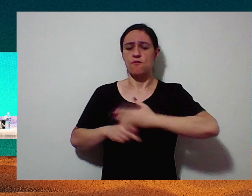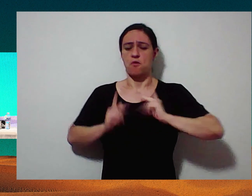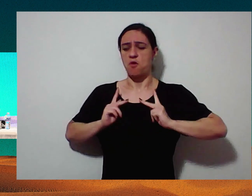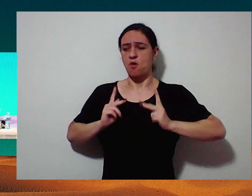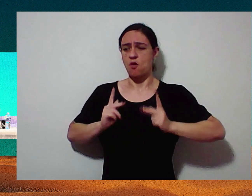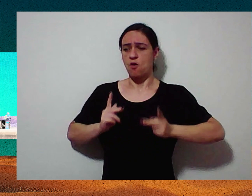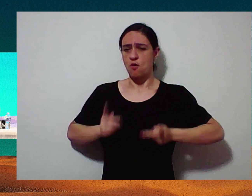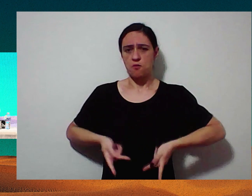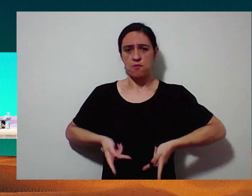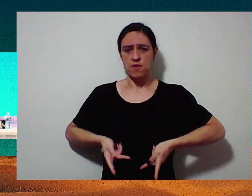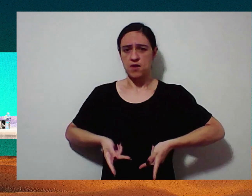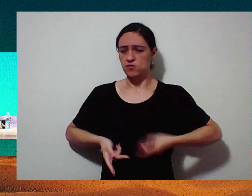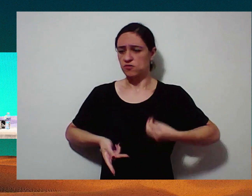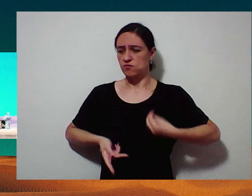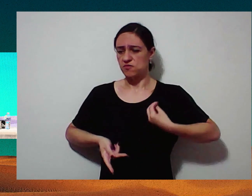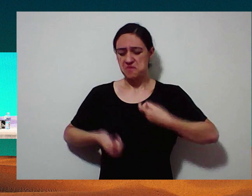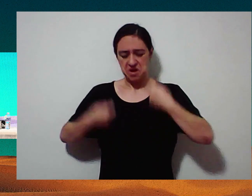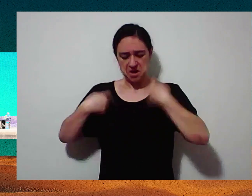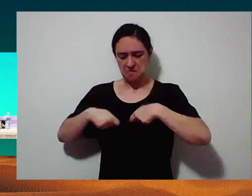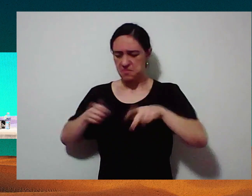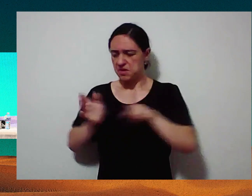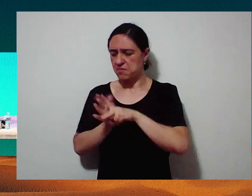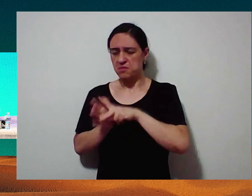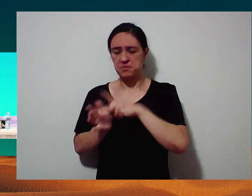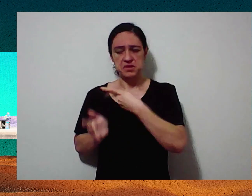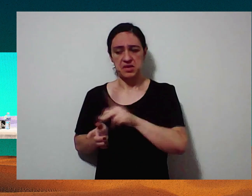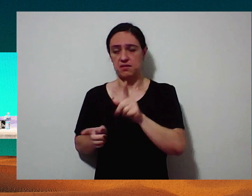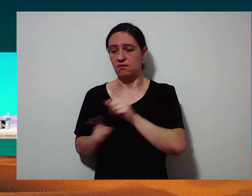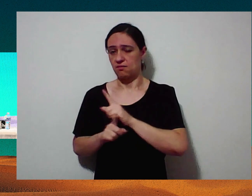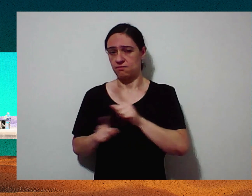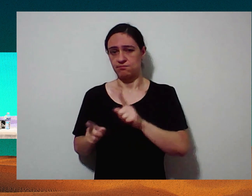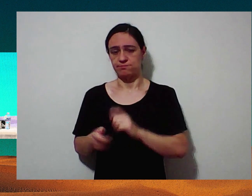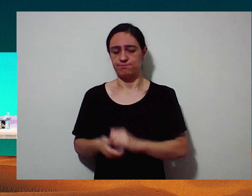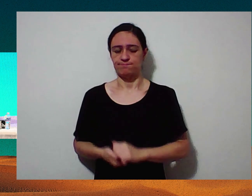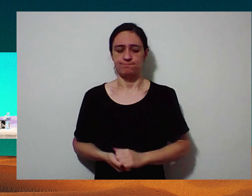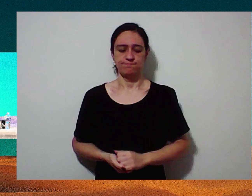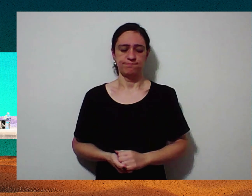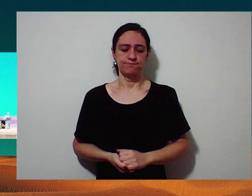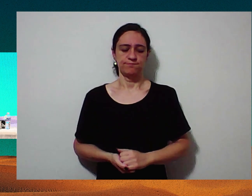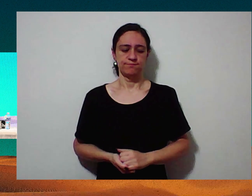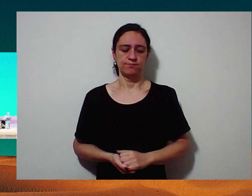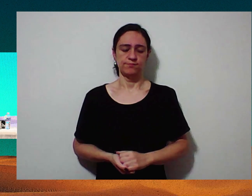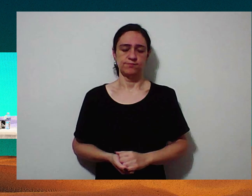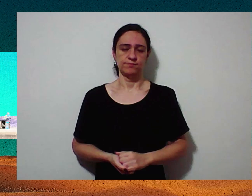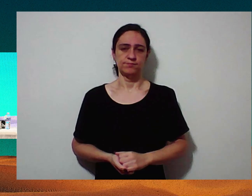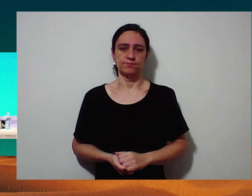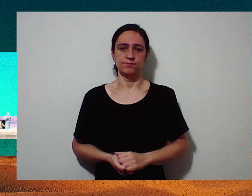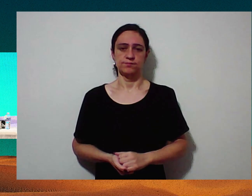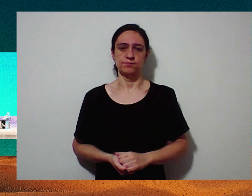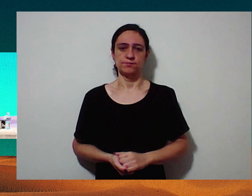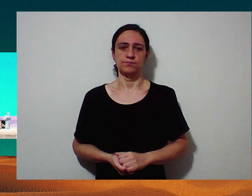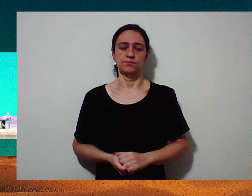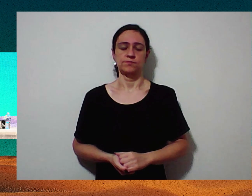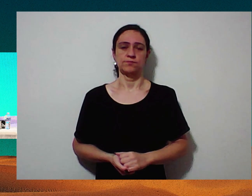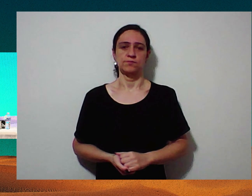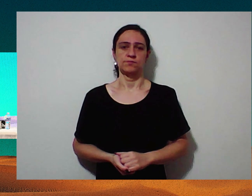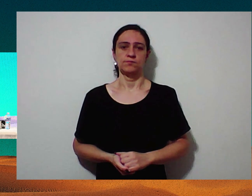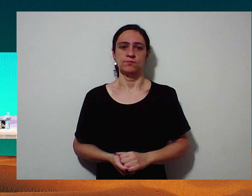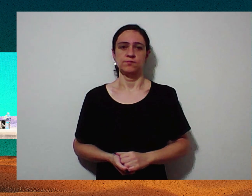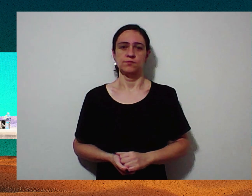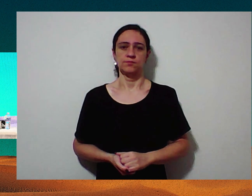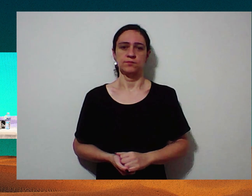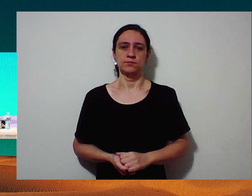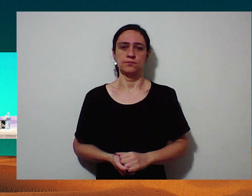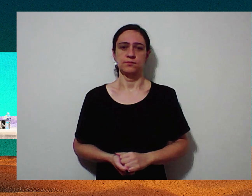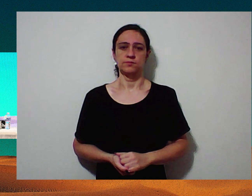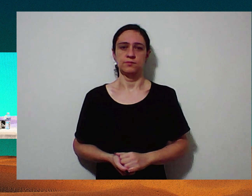capacidade. Saints, he has all the conditions to judge because he was proved as a man who does not live according to his